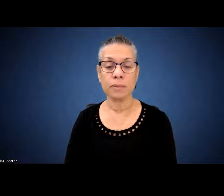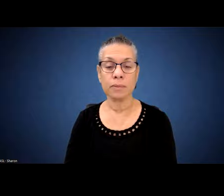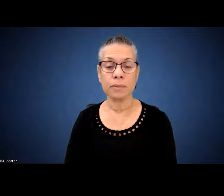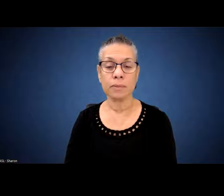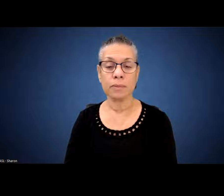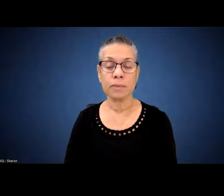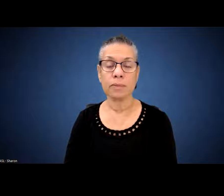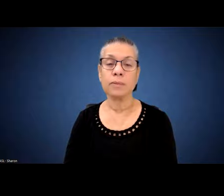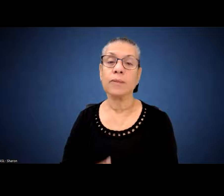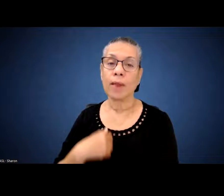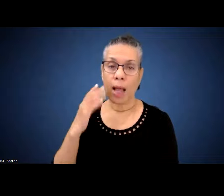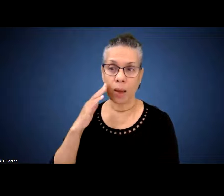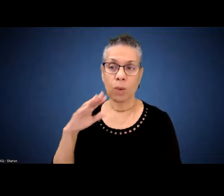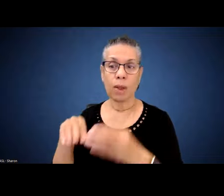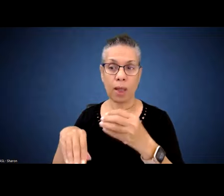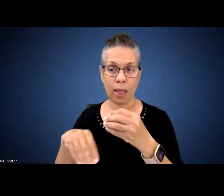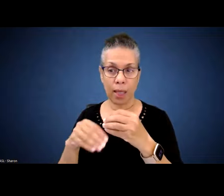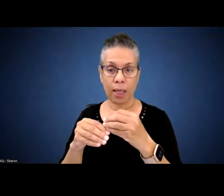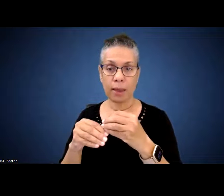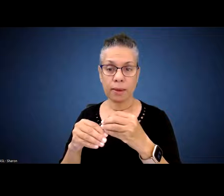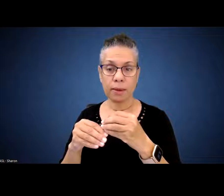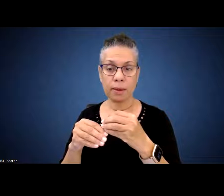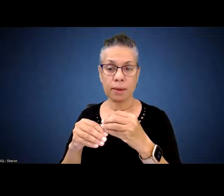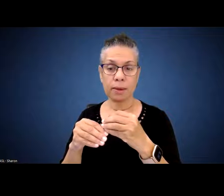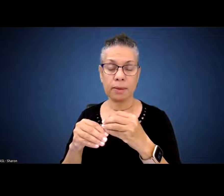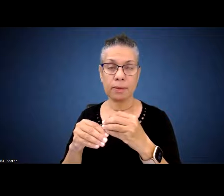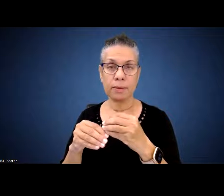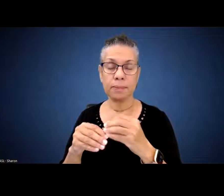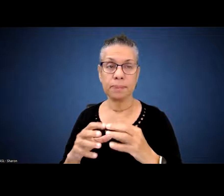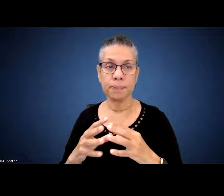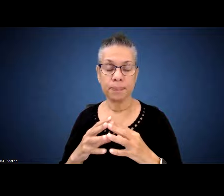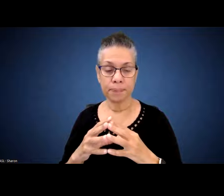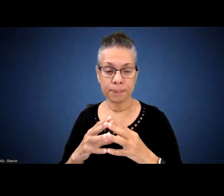So I'll add that I think that there are some